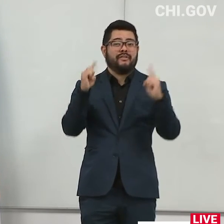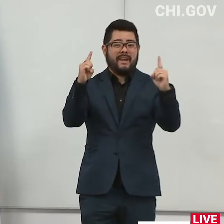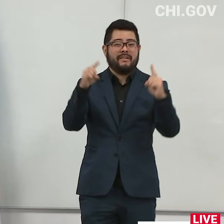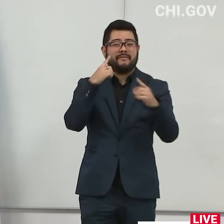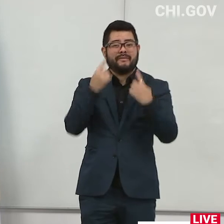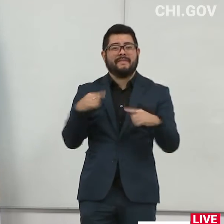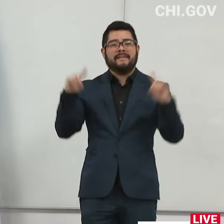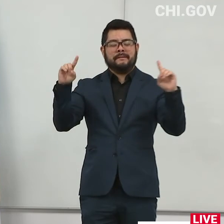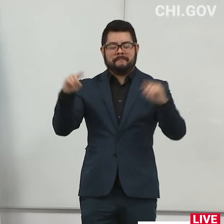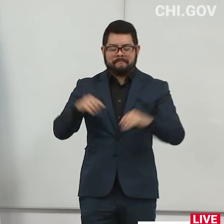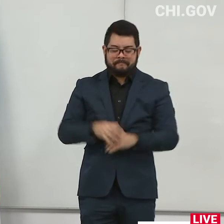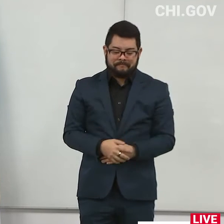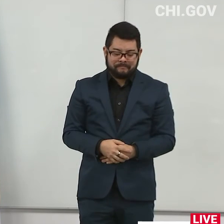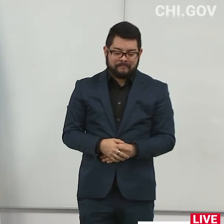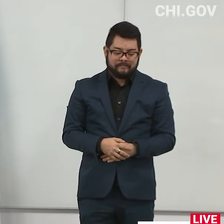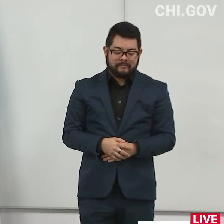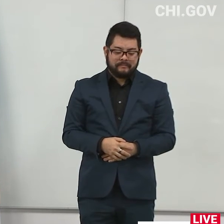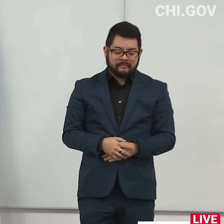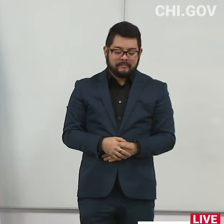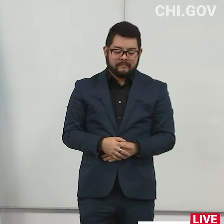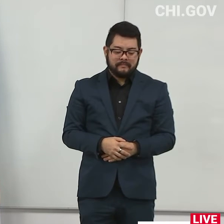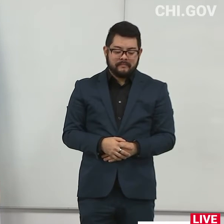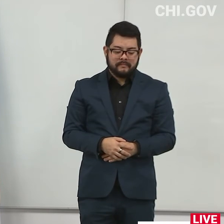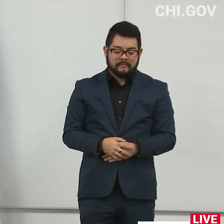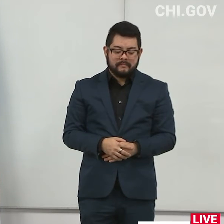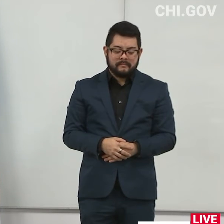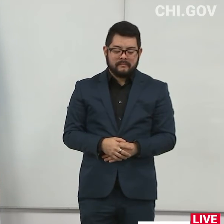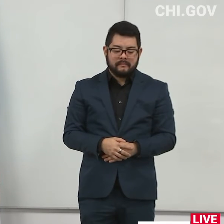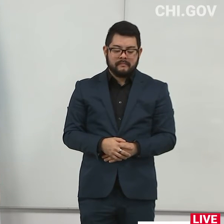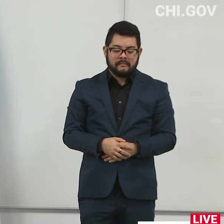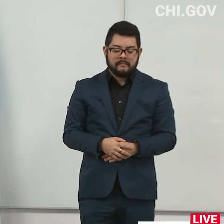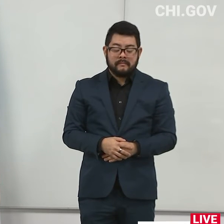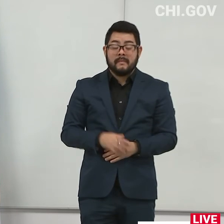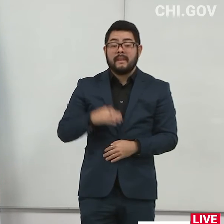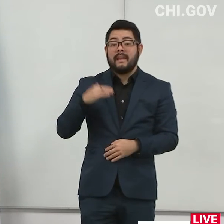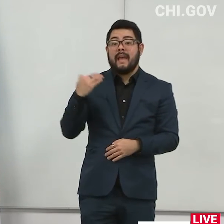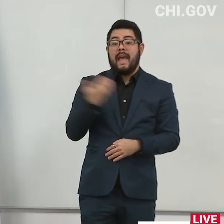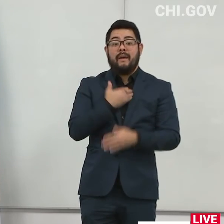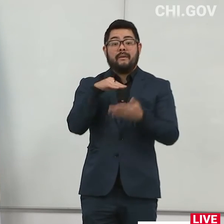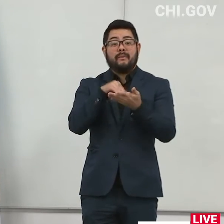achievement and success. Our record, and I want to underscore record,